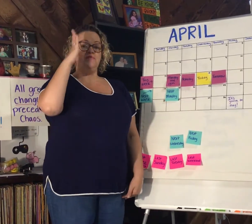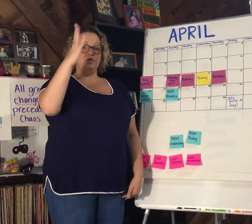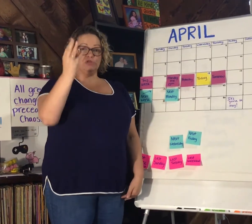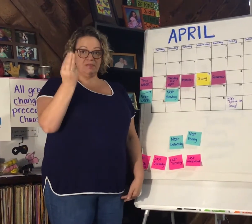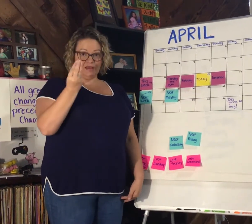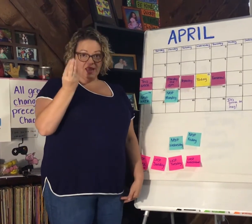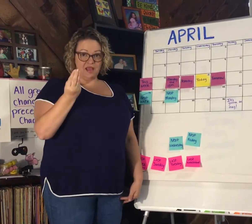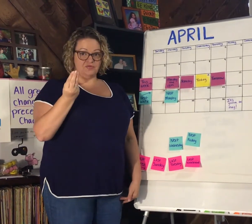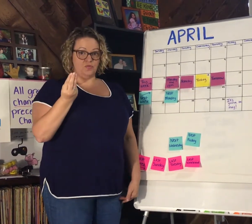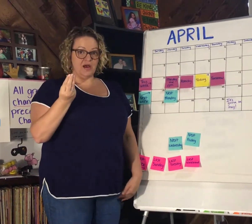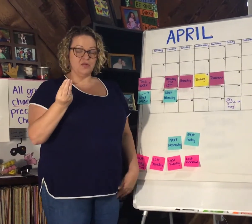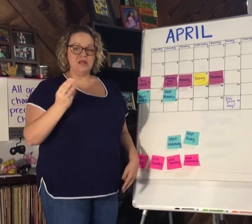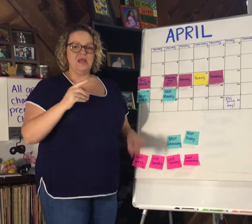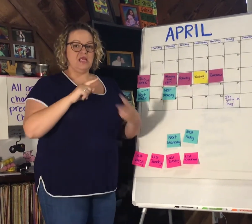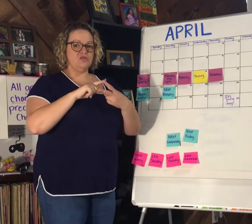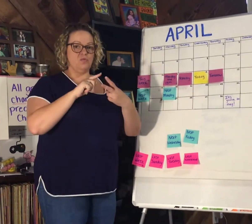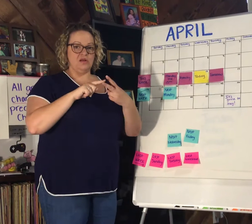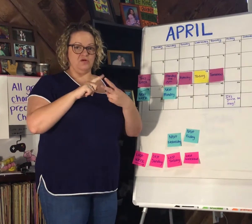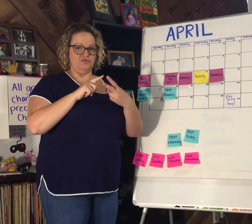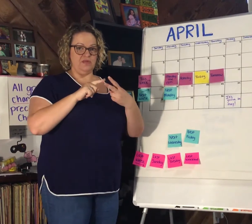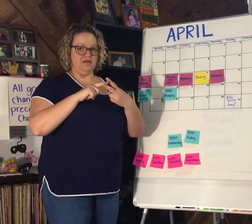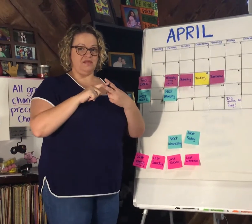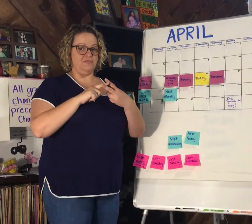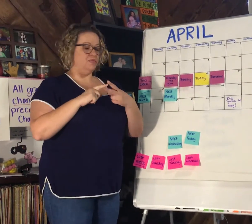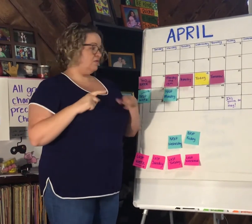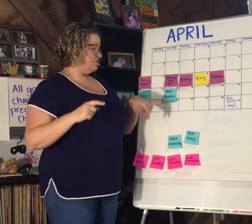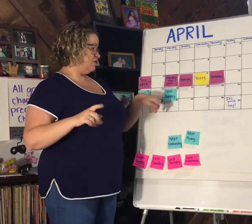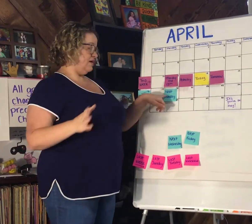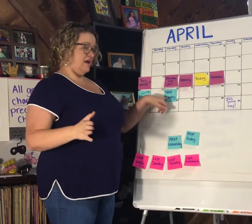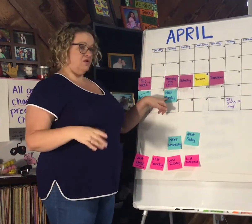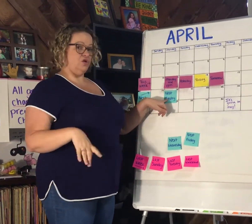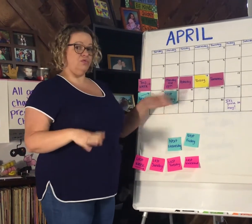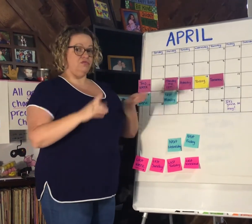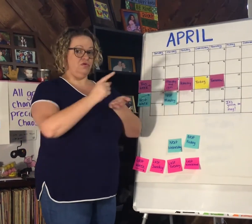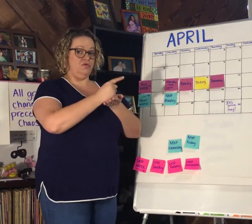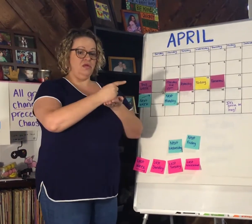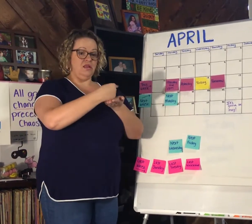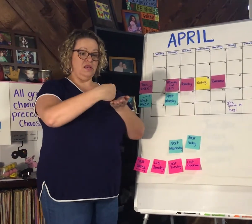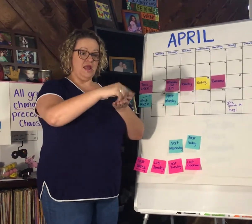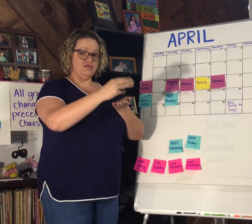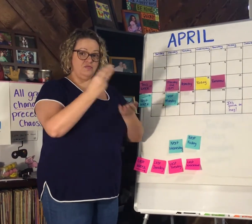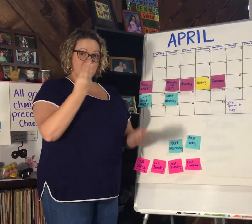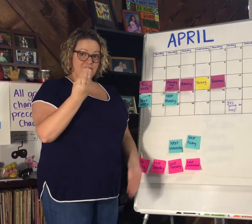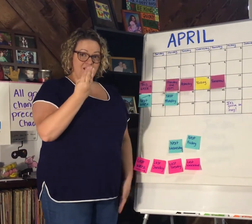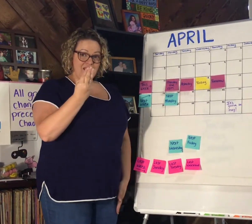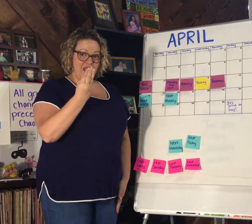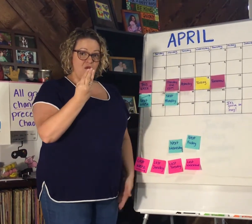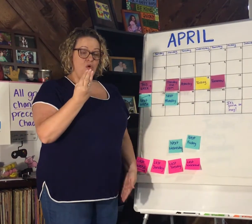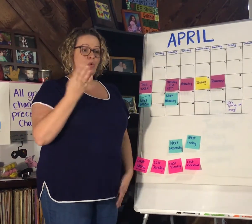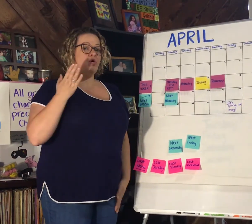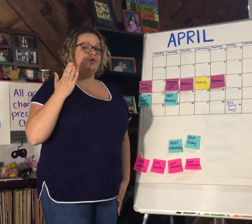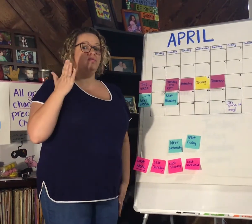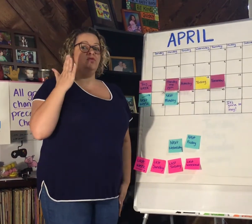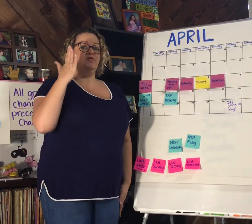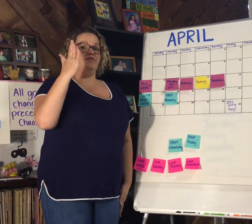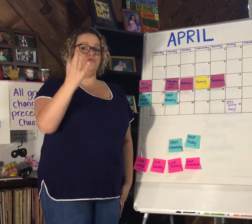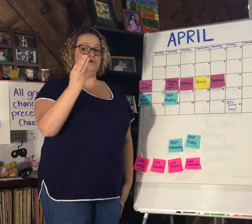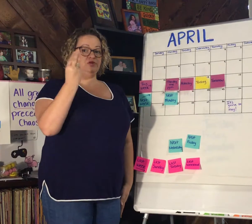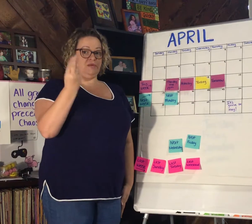future Monday as well. Either one of those would be acceptable. So again, you could do next week Monday, or you could do future